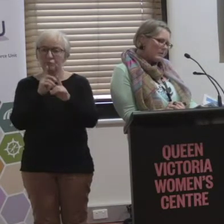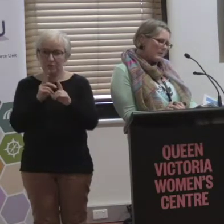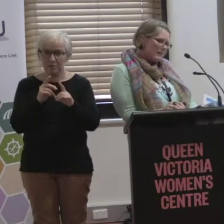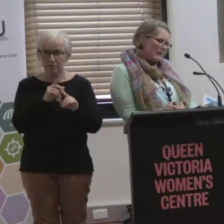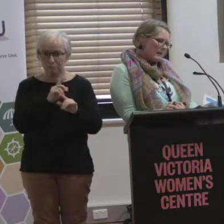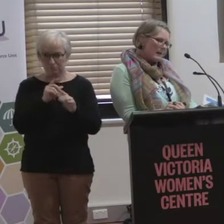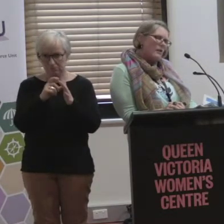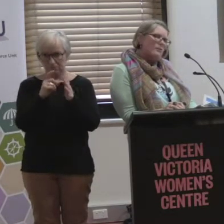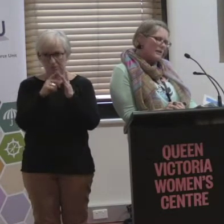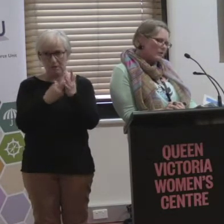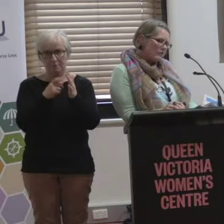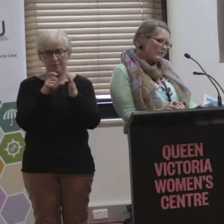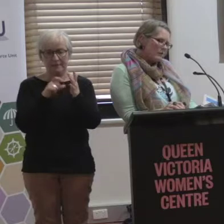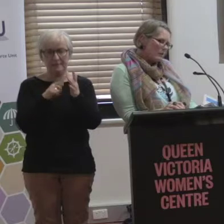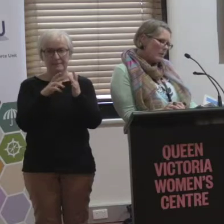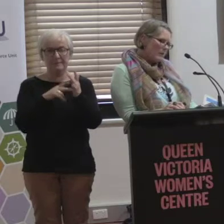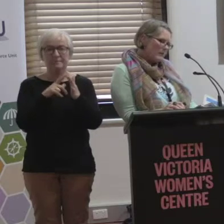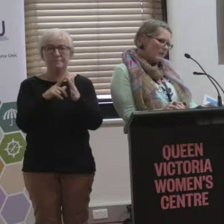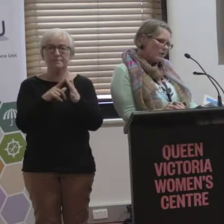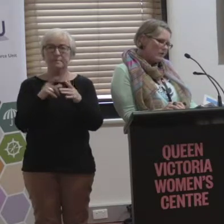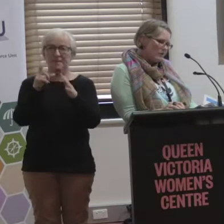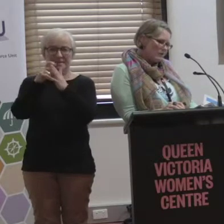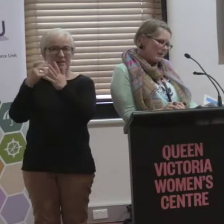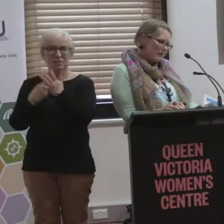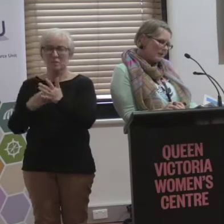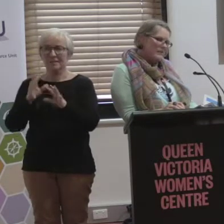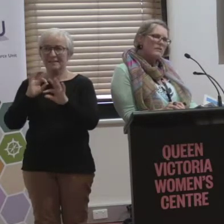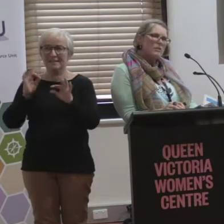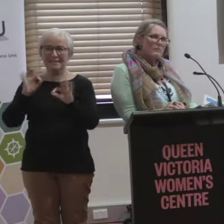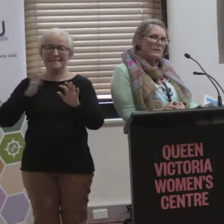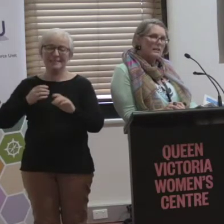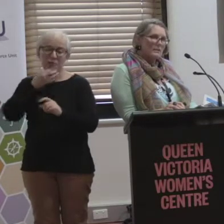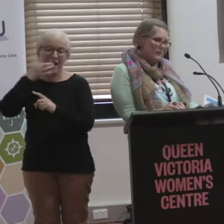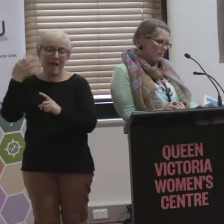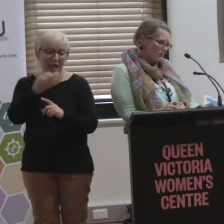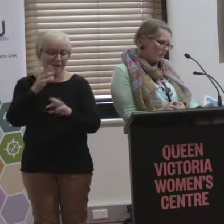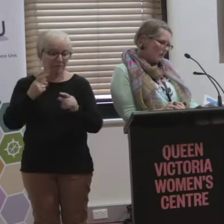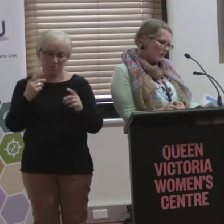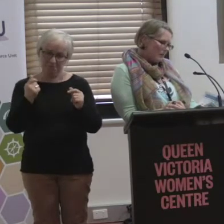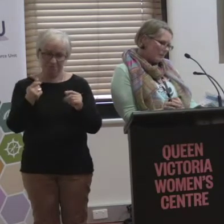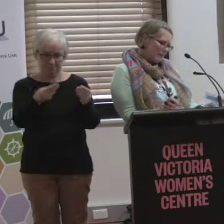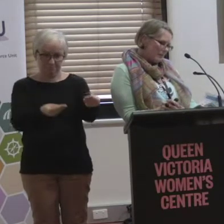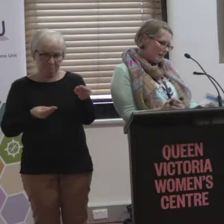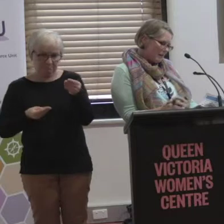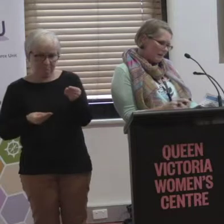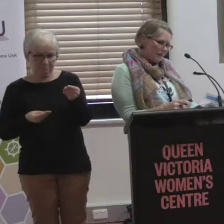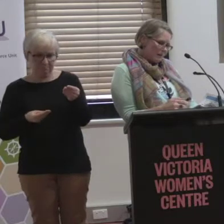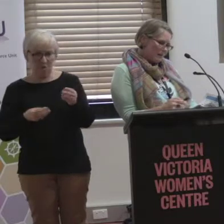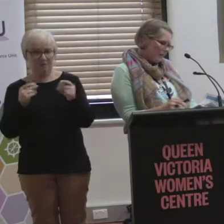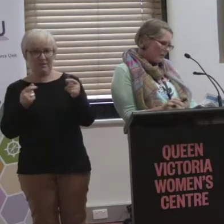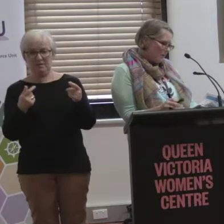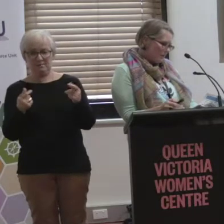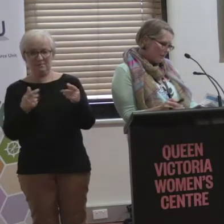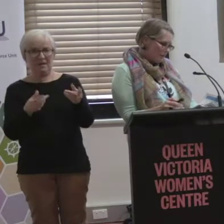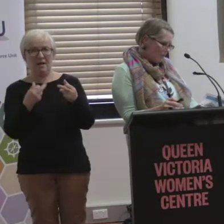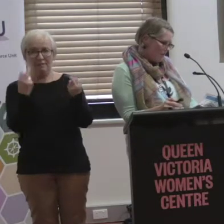emergency treatment is needed, a health practitioner is not required to search for a directive that is not readily available. So that's something that